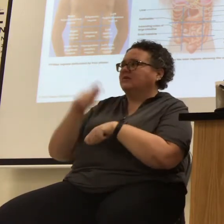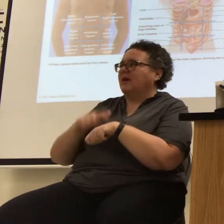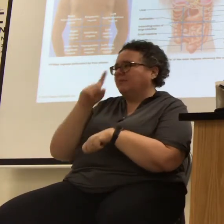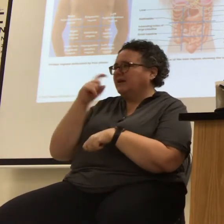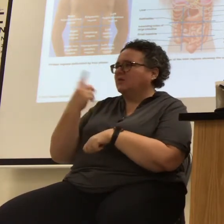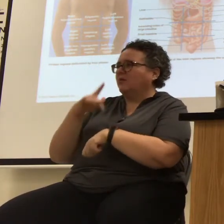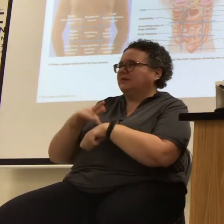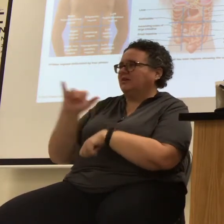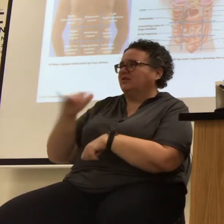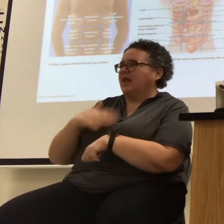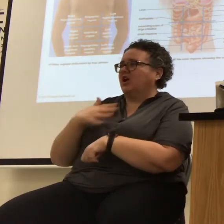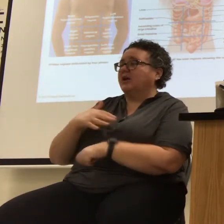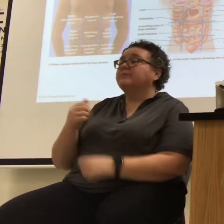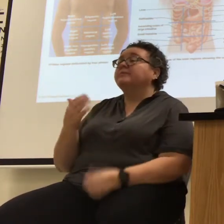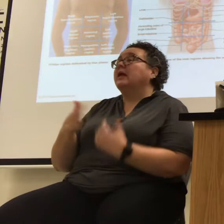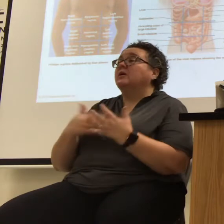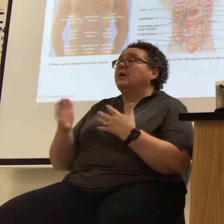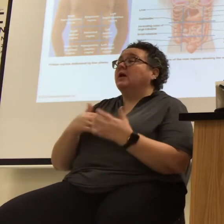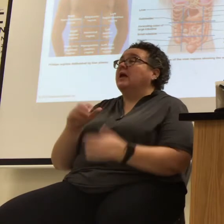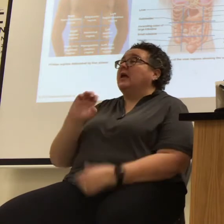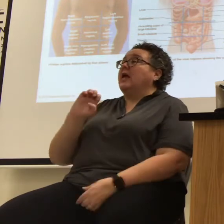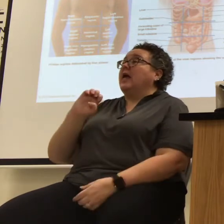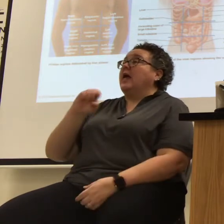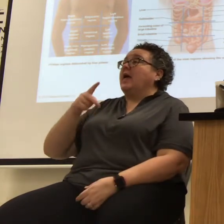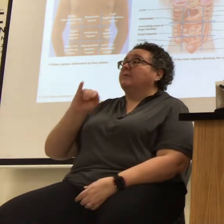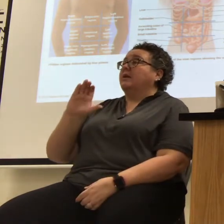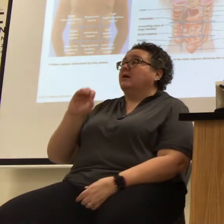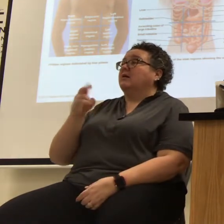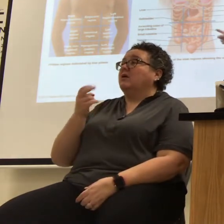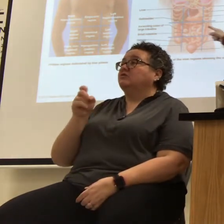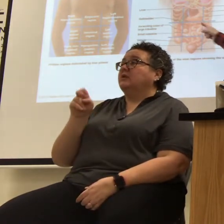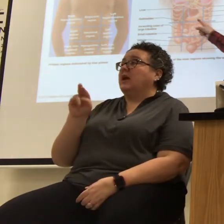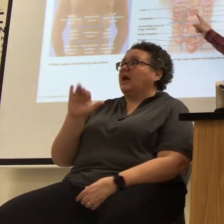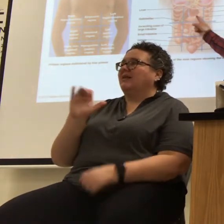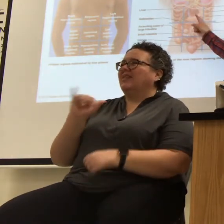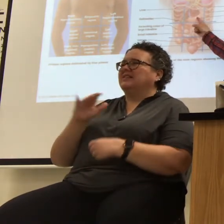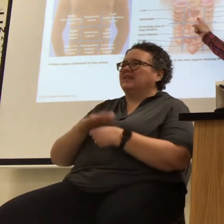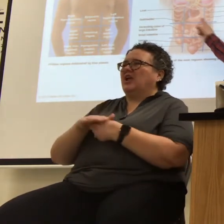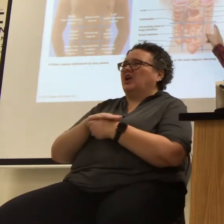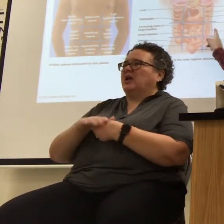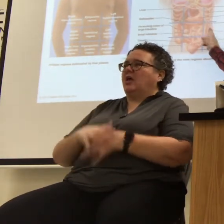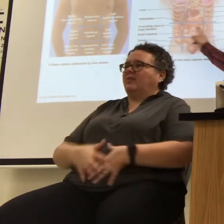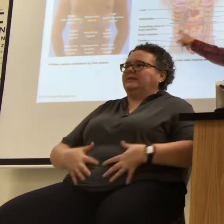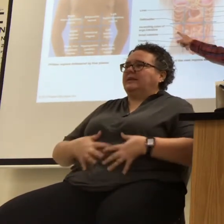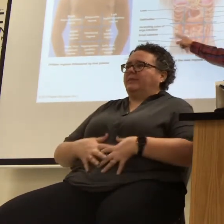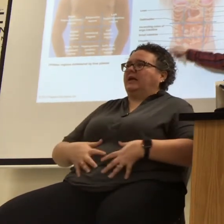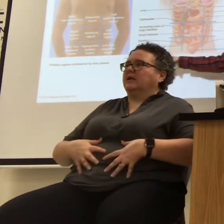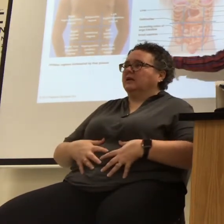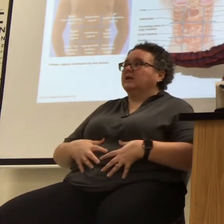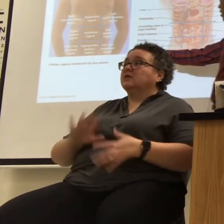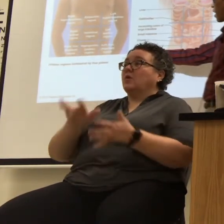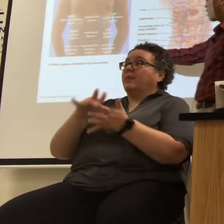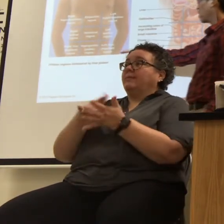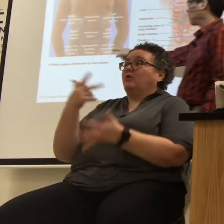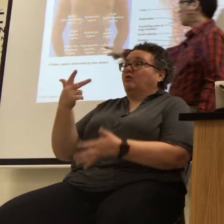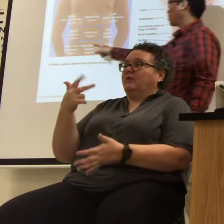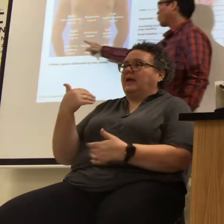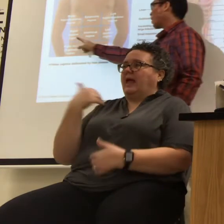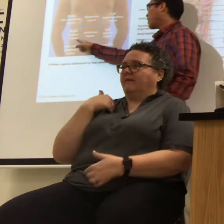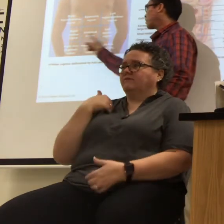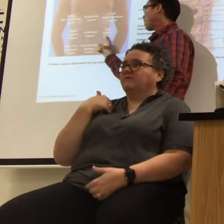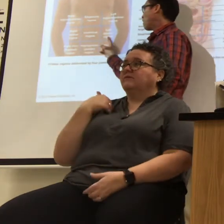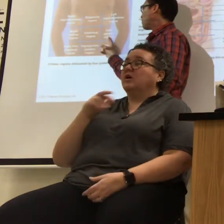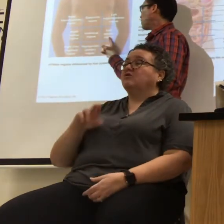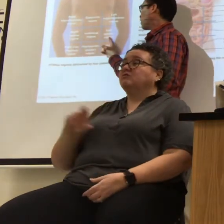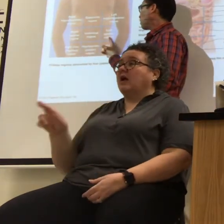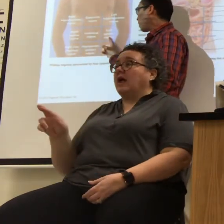Epigastric refers to the stomach. It's the region that overlies the stomach. Okay, let's do the middle three. So you got